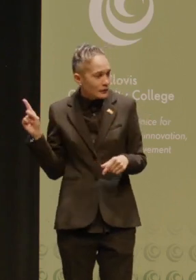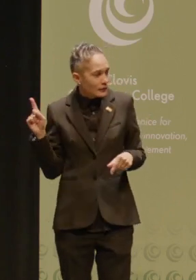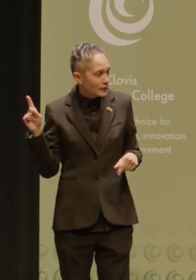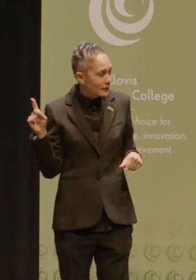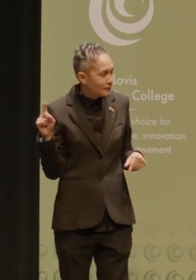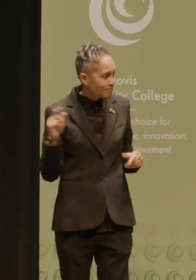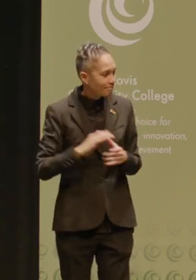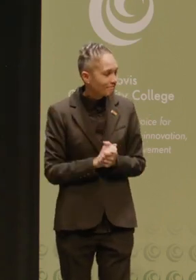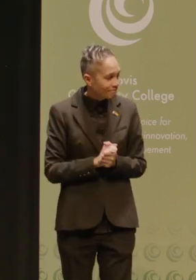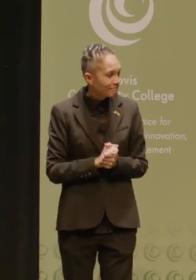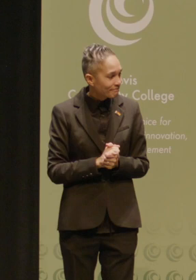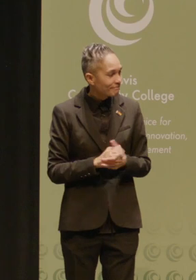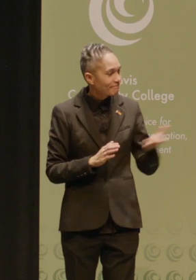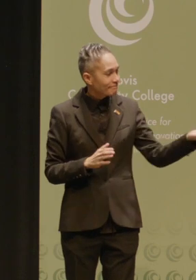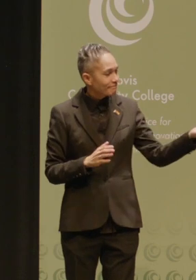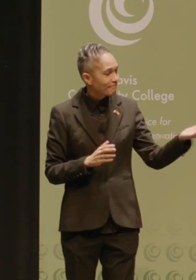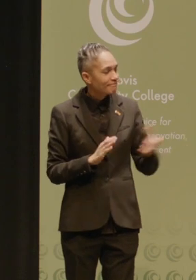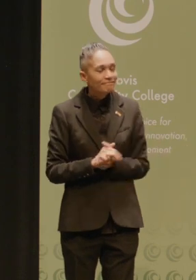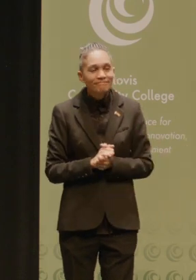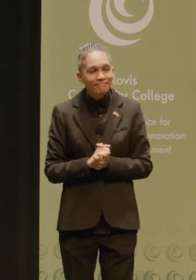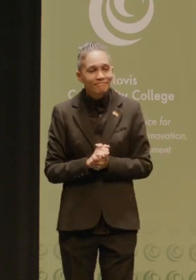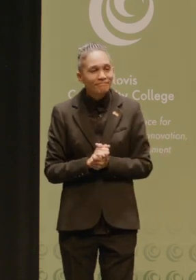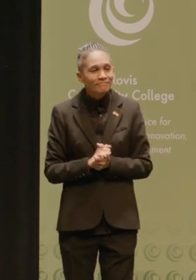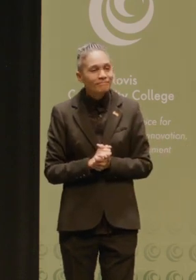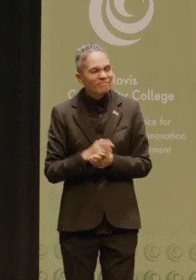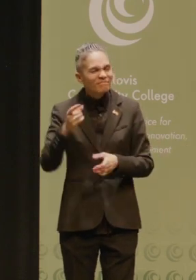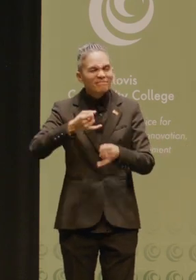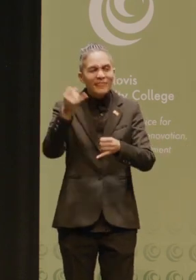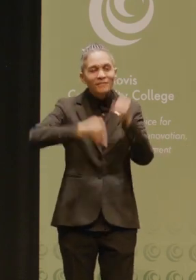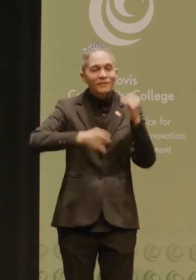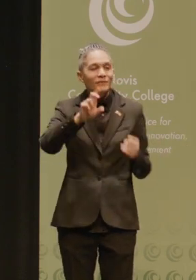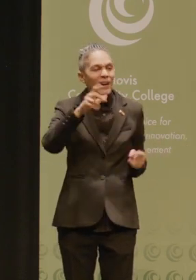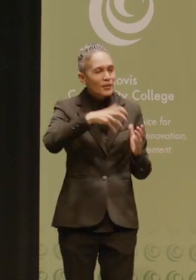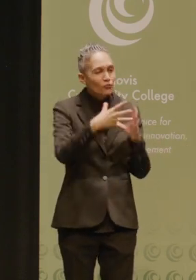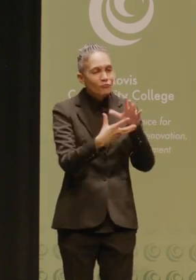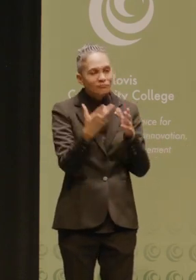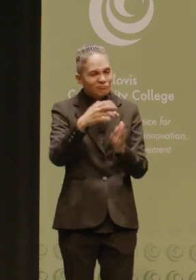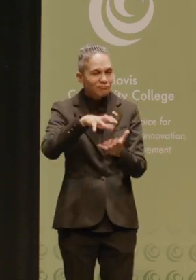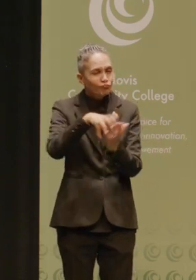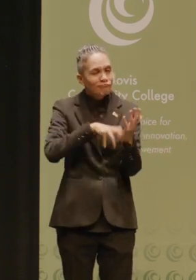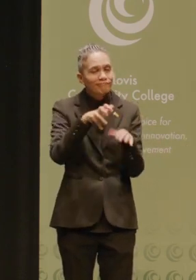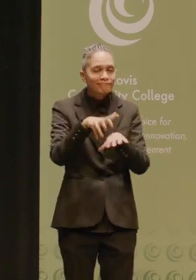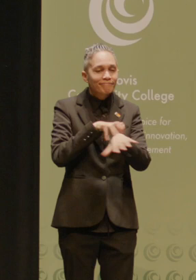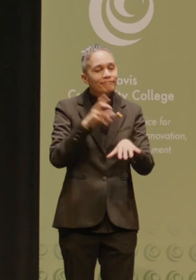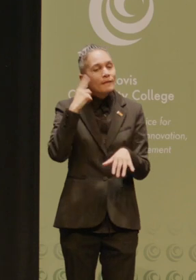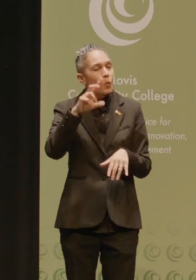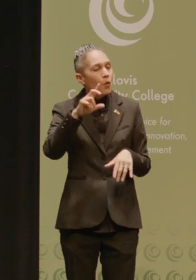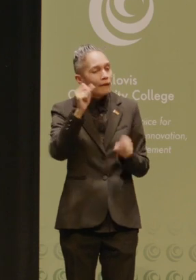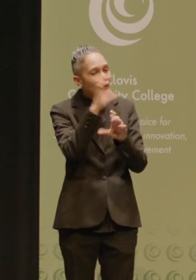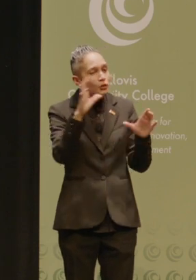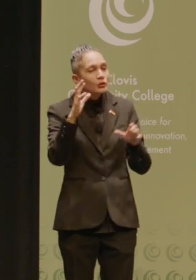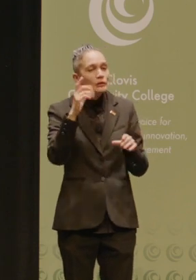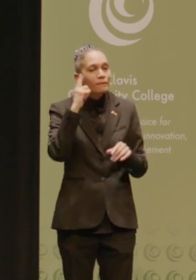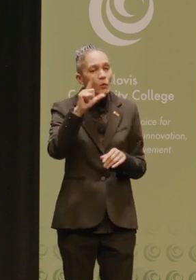you. This is the final draft of the district-wide vision mission that was developed by the